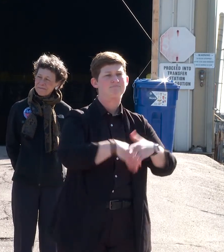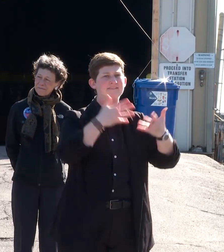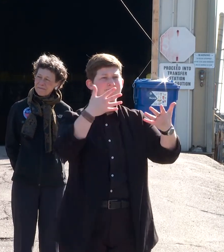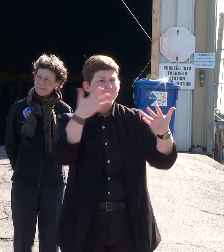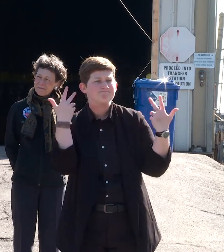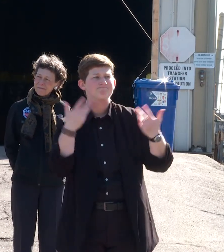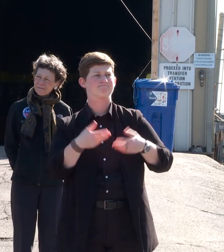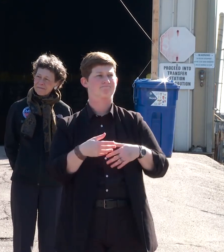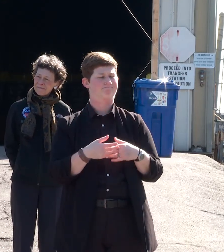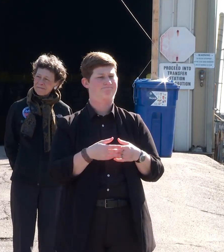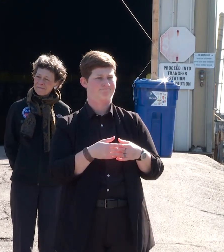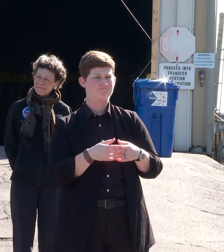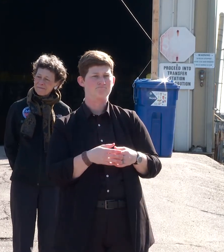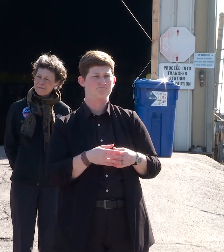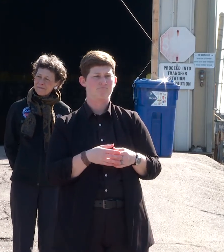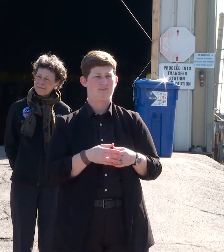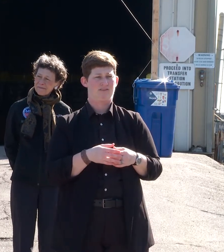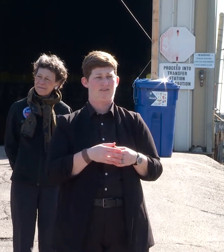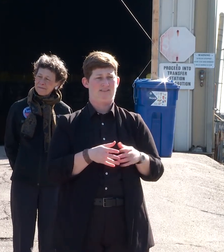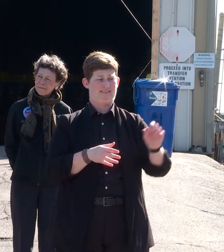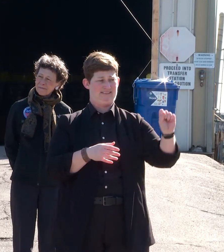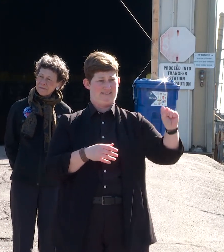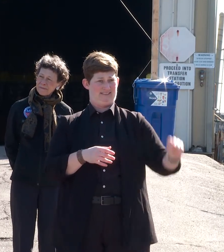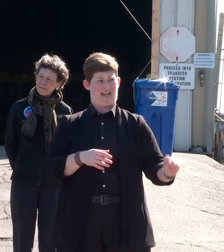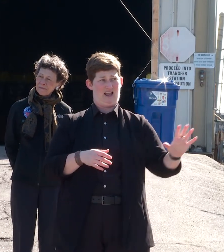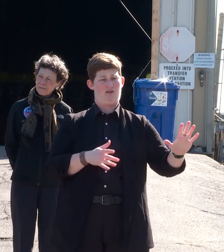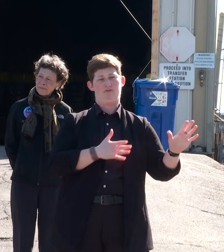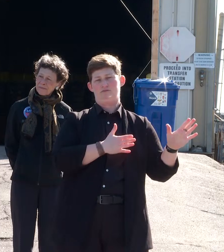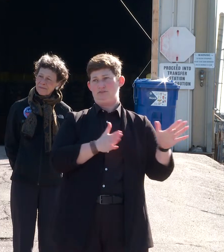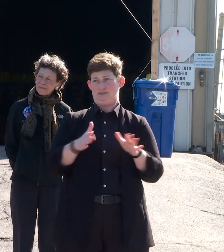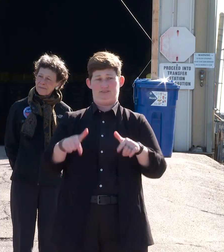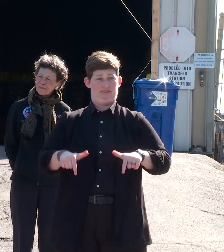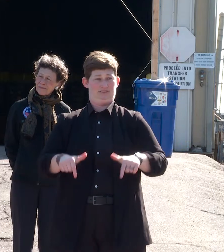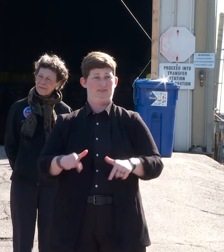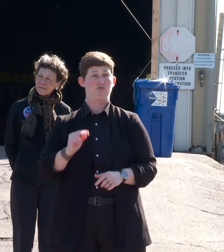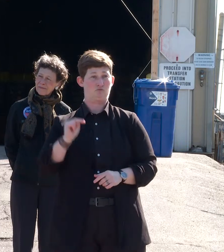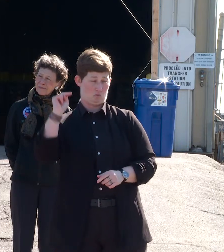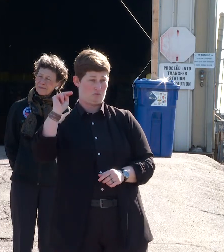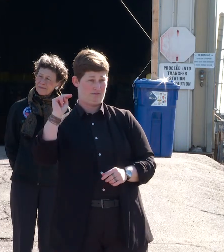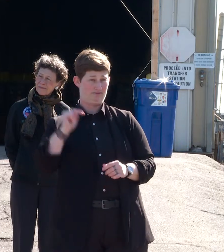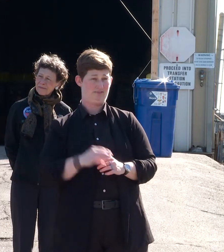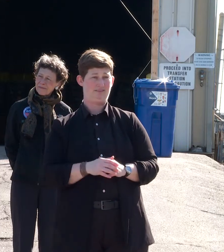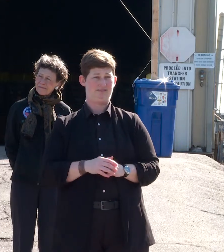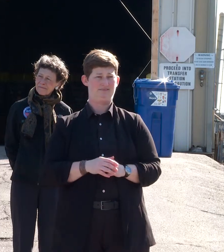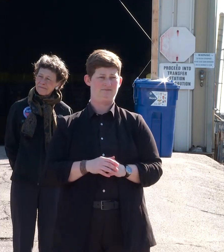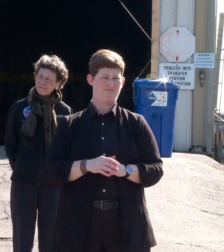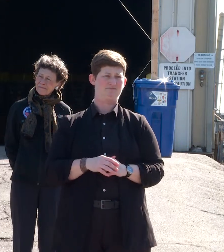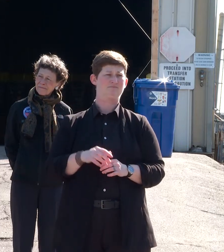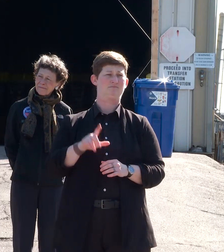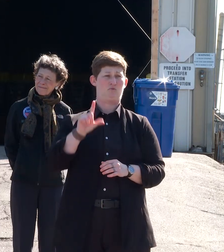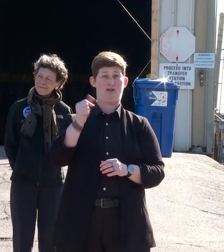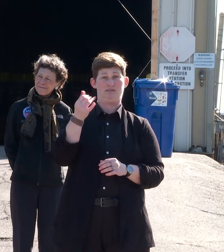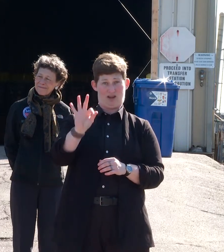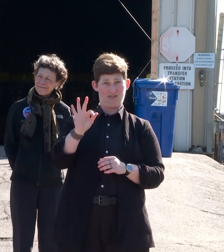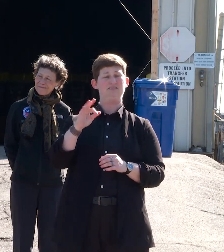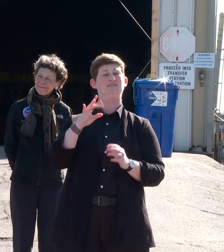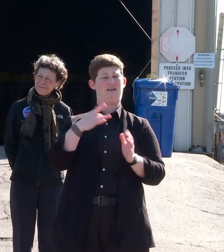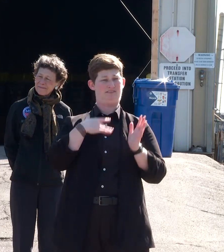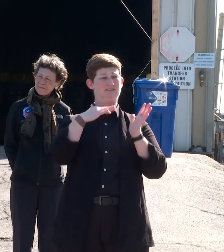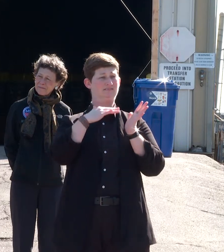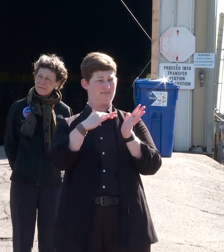direction shifted from the south to here. We actually in 2019 had a consultative study done, had a vision for this